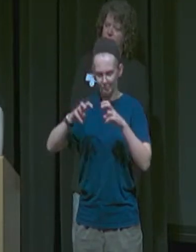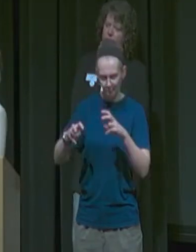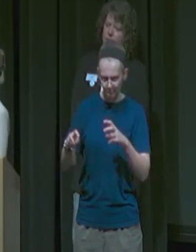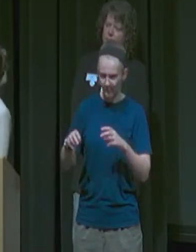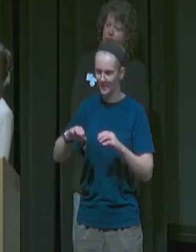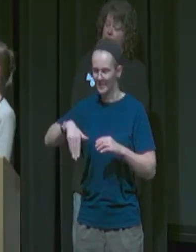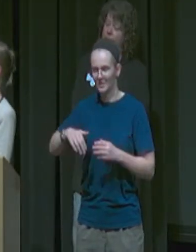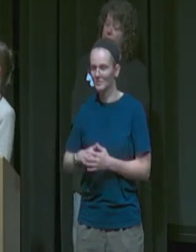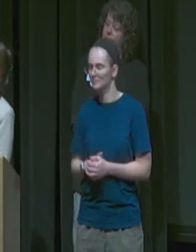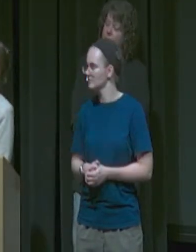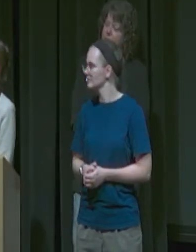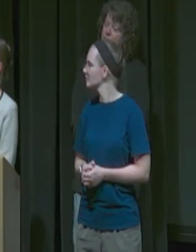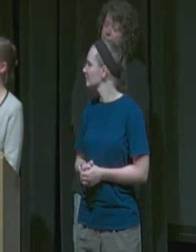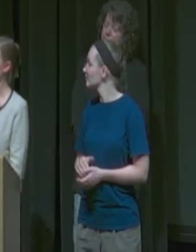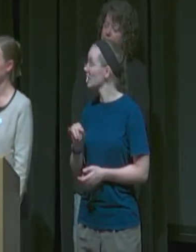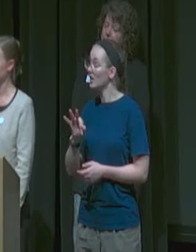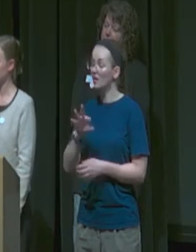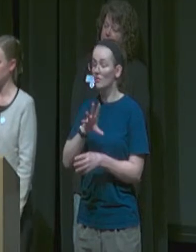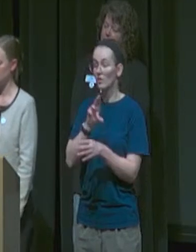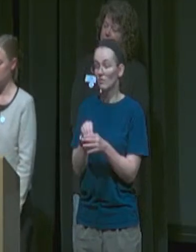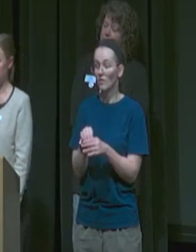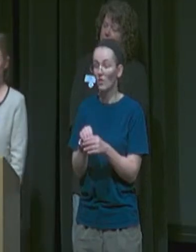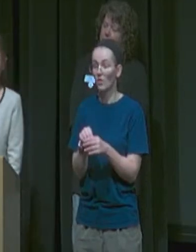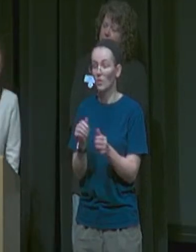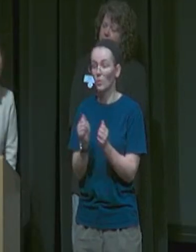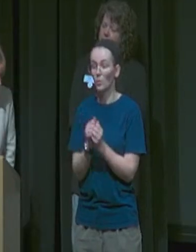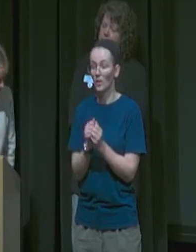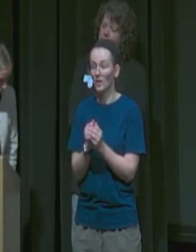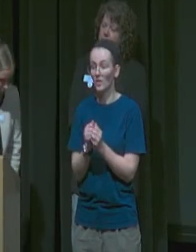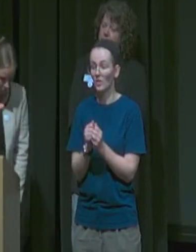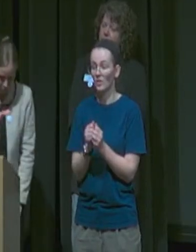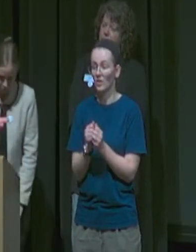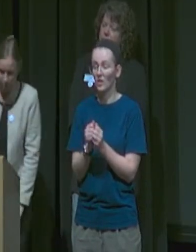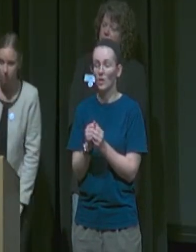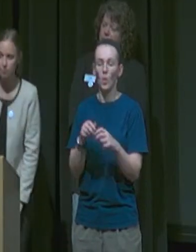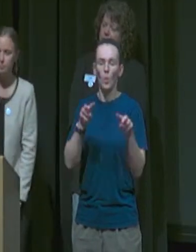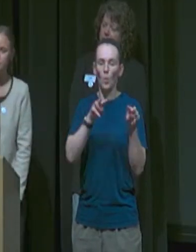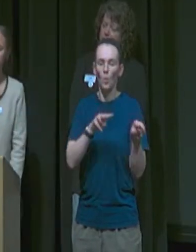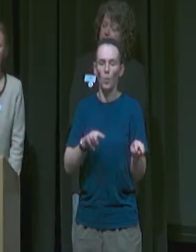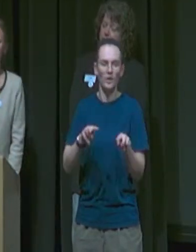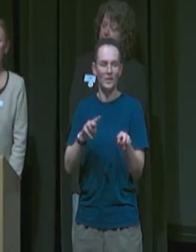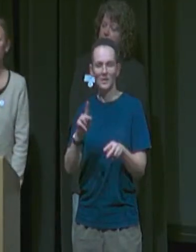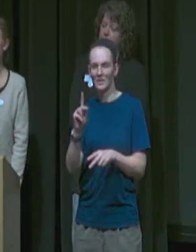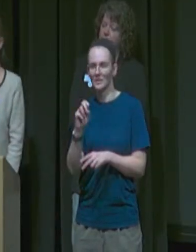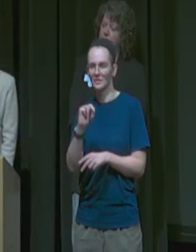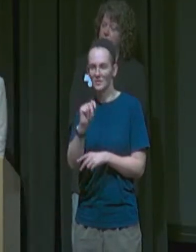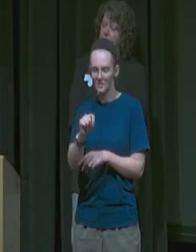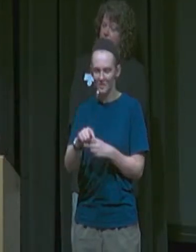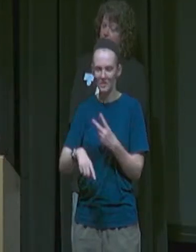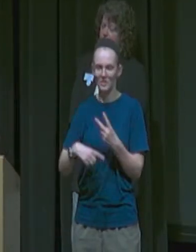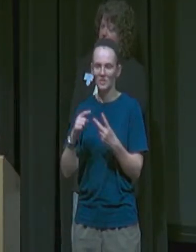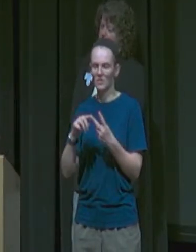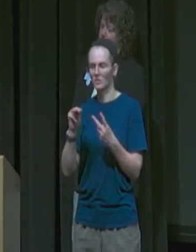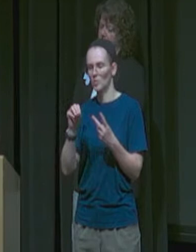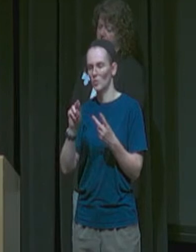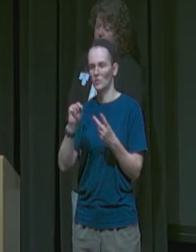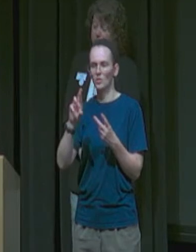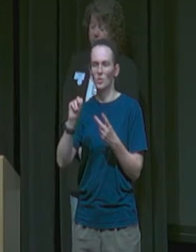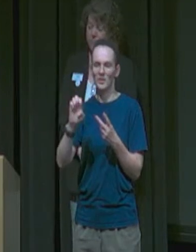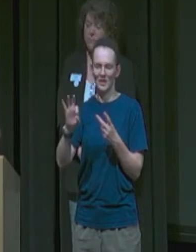incorporated. If you participated in watching Kent, Monroe Falls, Cuyahoga